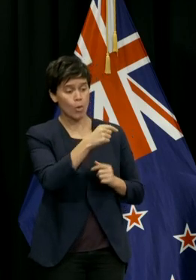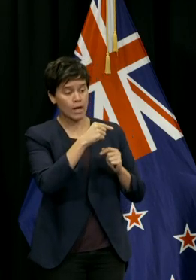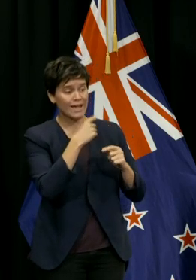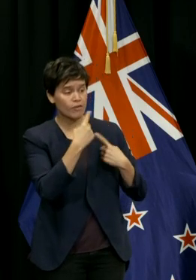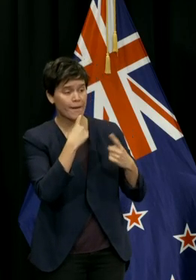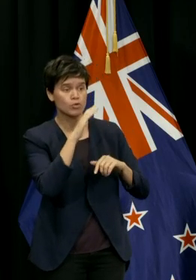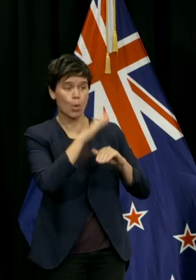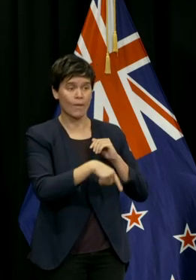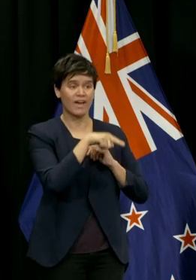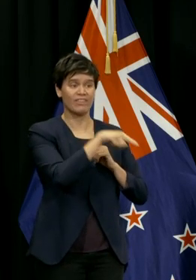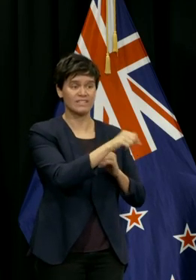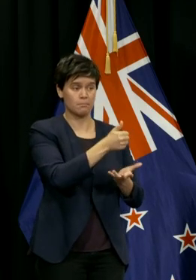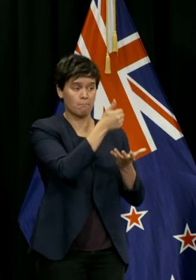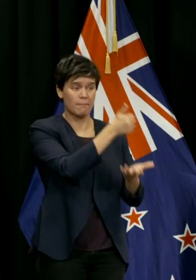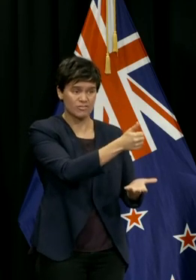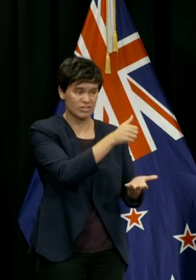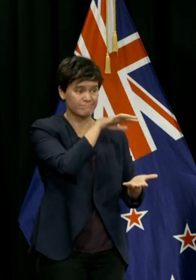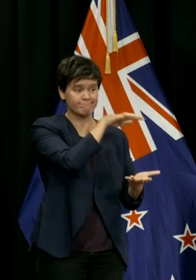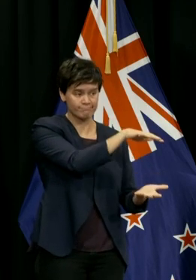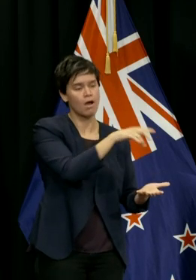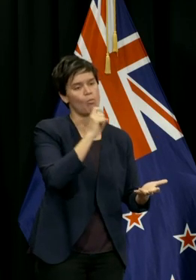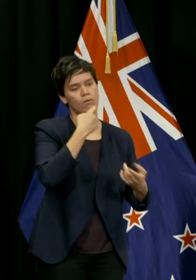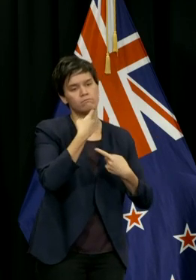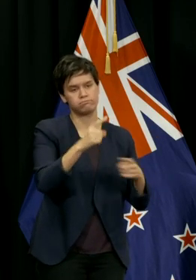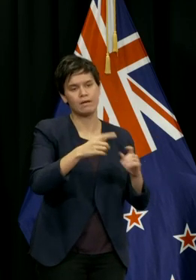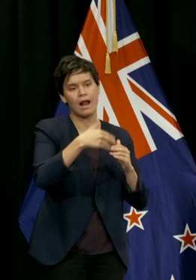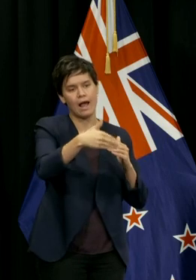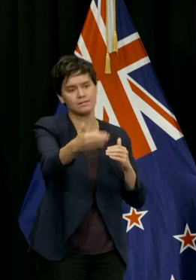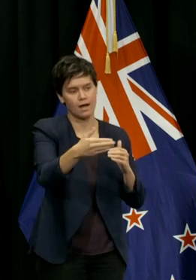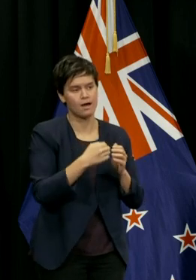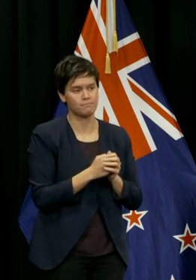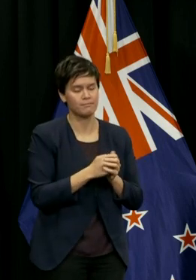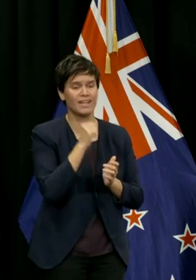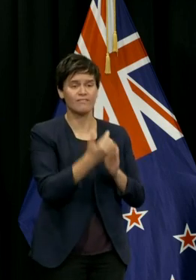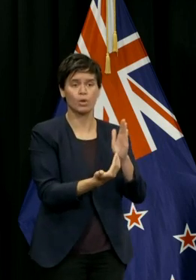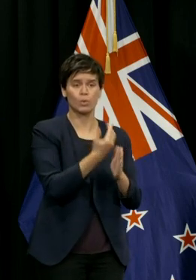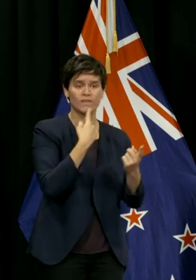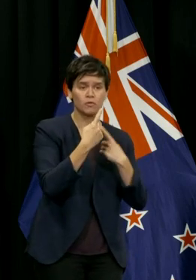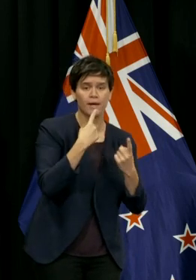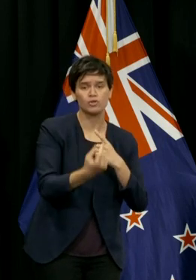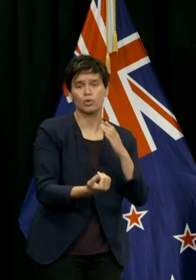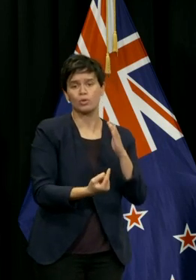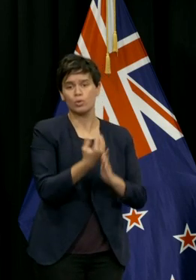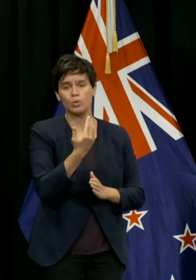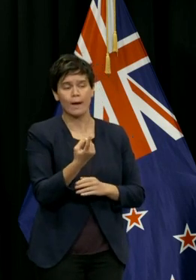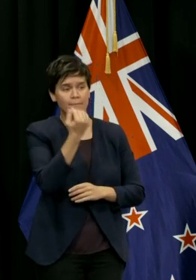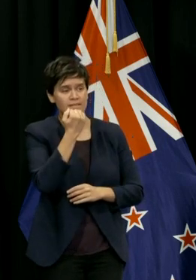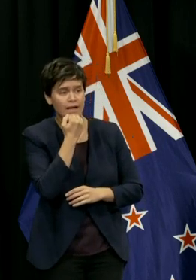days and weeks, and I'll work to keep you updated on any new developments or indeed demand that we see that we are trying to